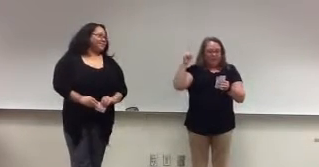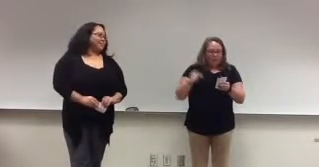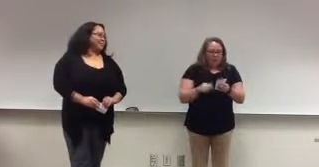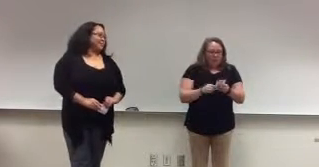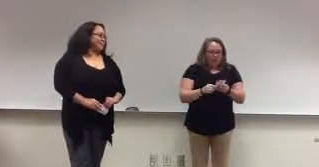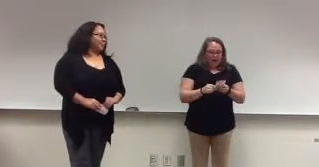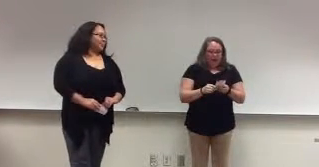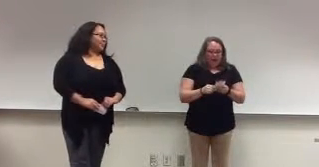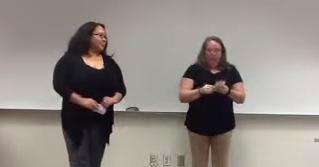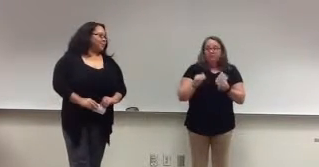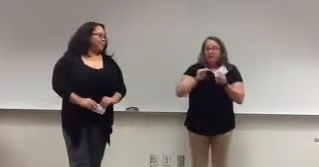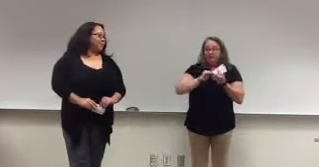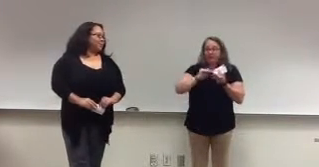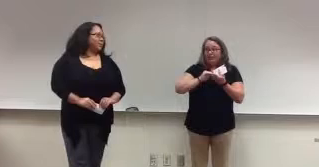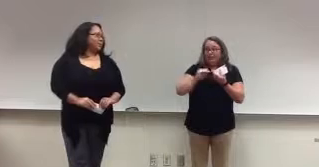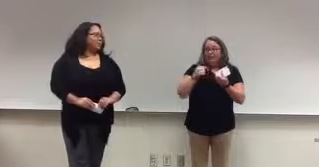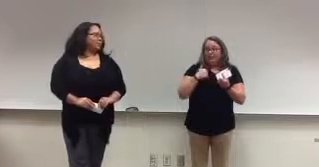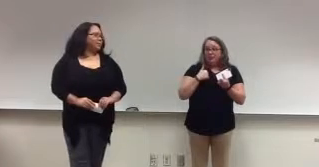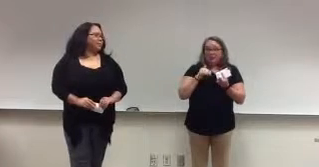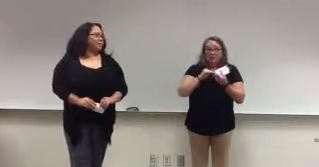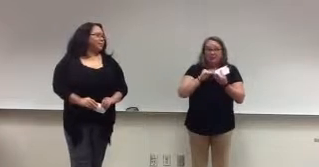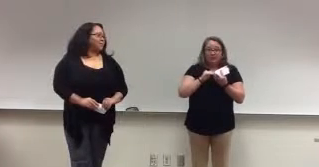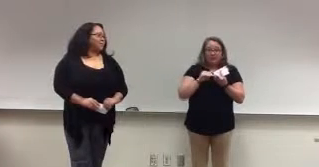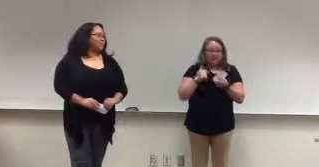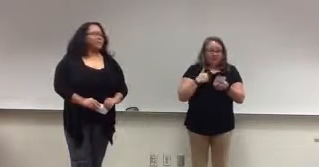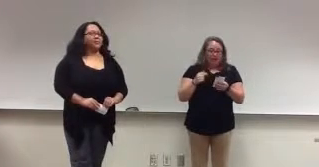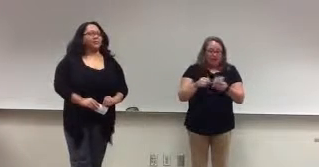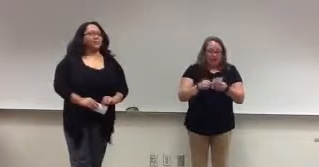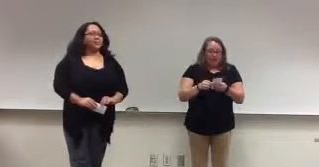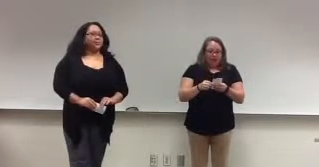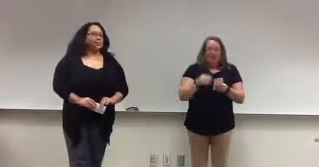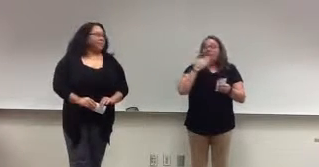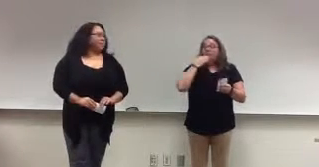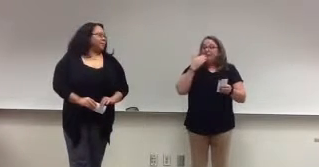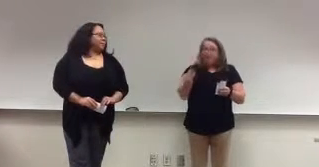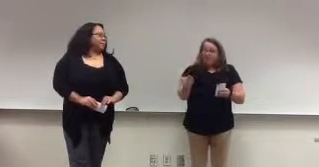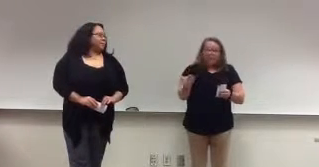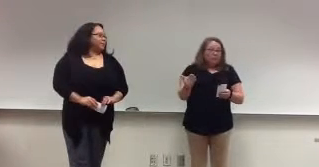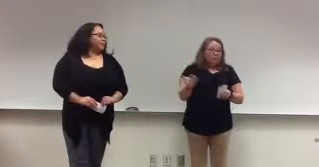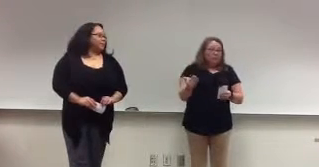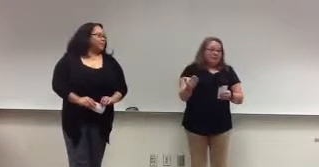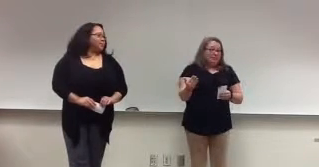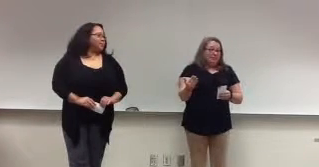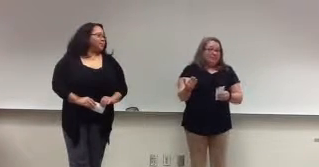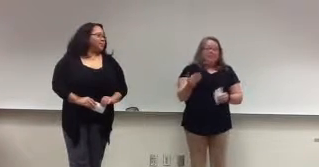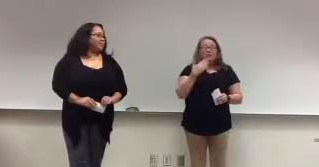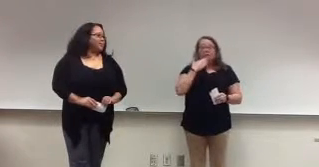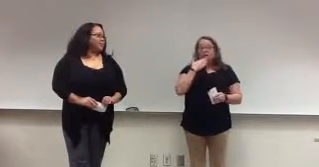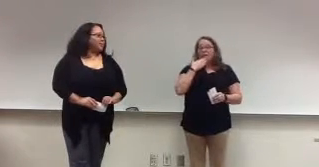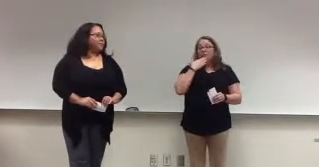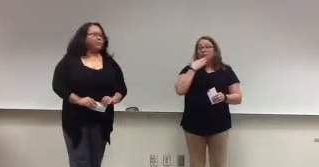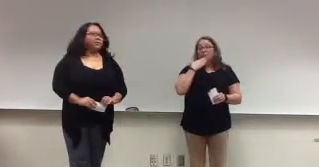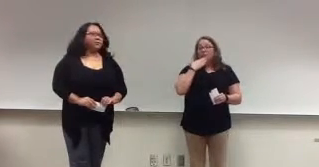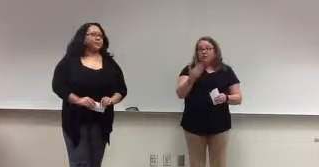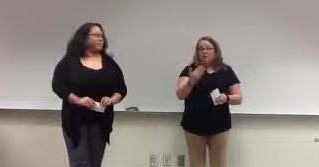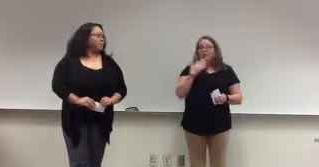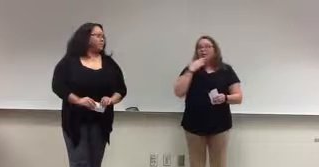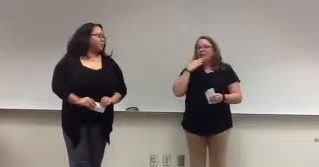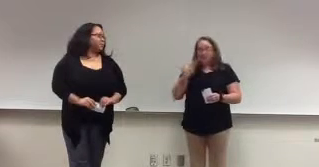moment. Excuse me. Excuse me. Thank you. Pretty easy, right? It's also the sign for good. Good and thank